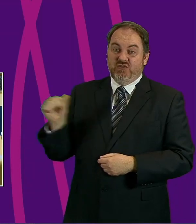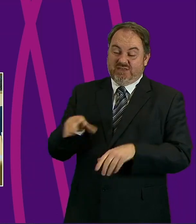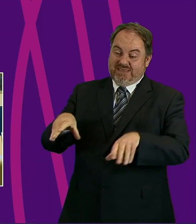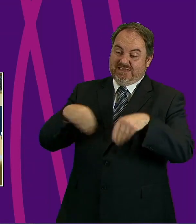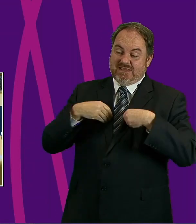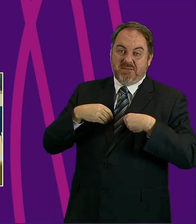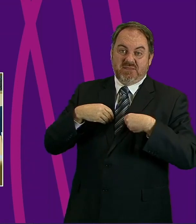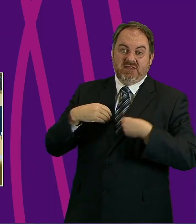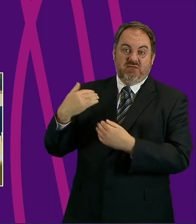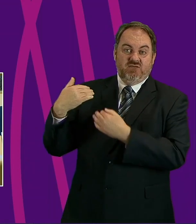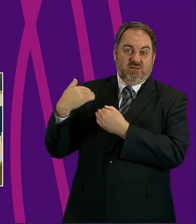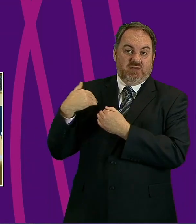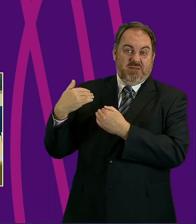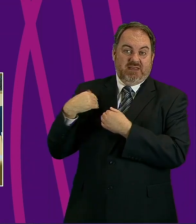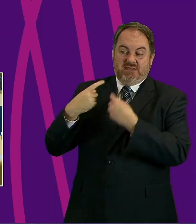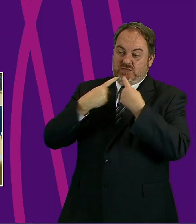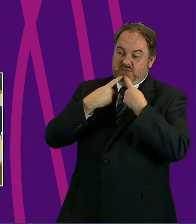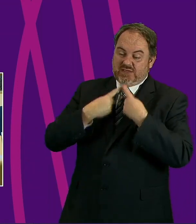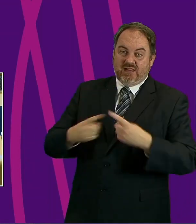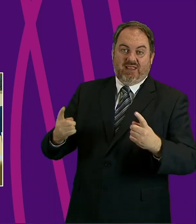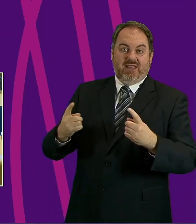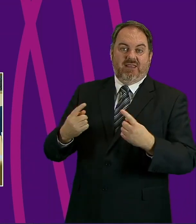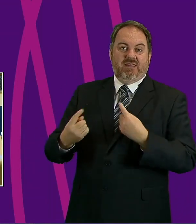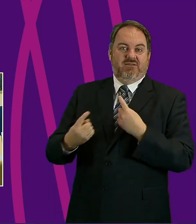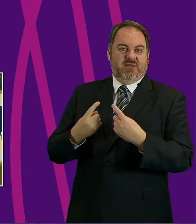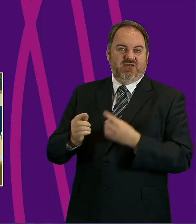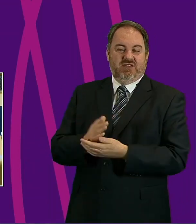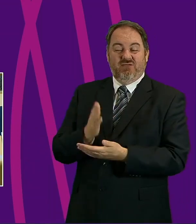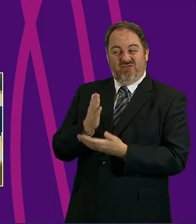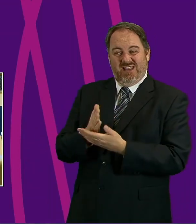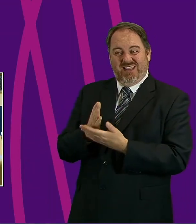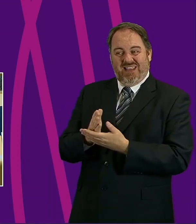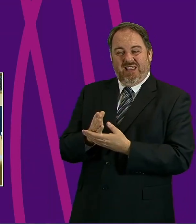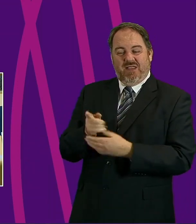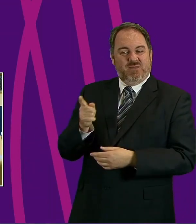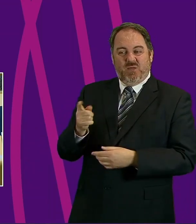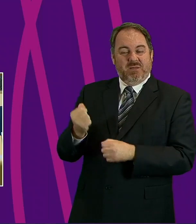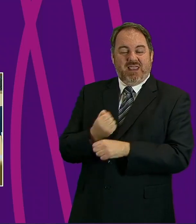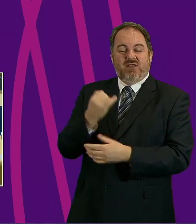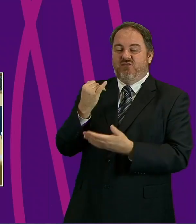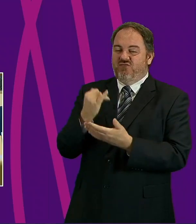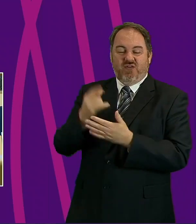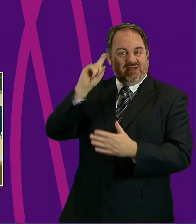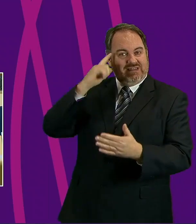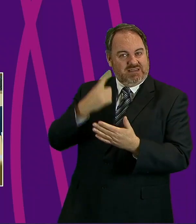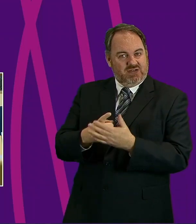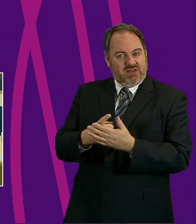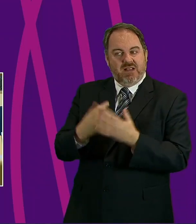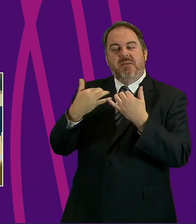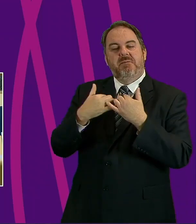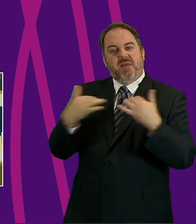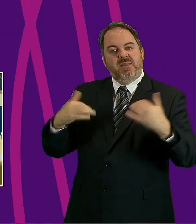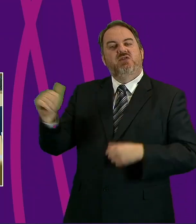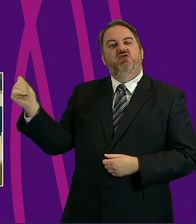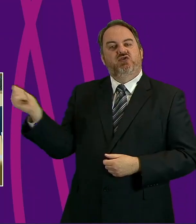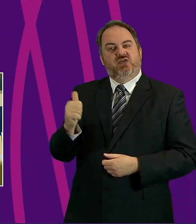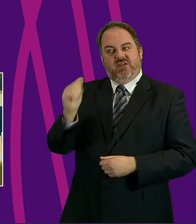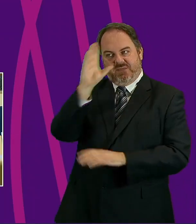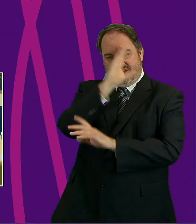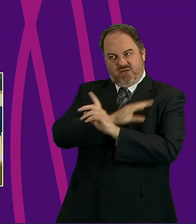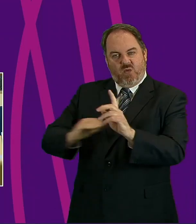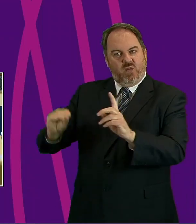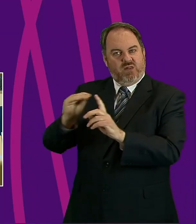public dissemination of that information. First Minister, clearly this was the wrong call. The public should have been told. And if, as the